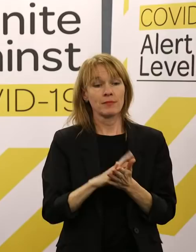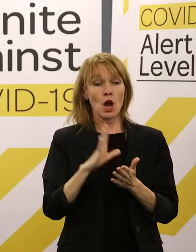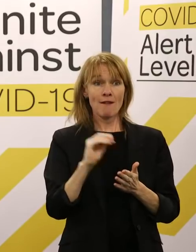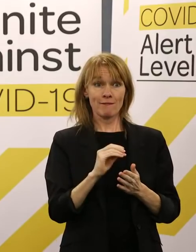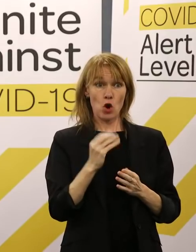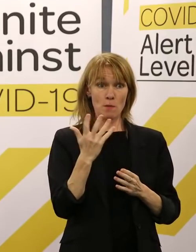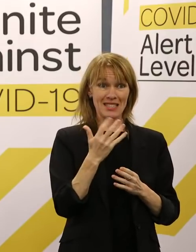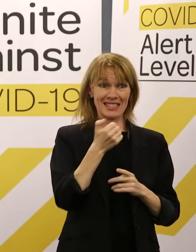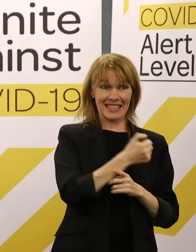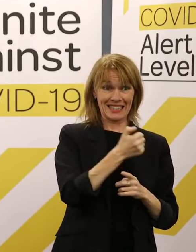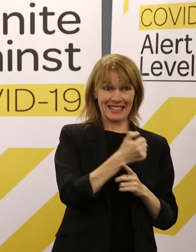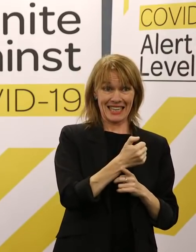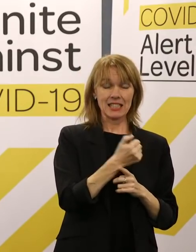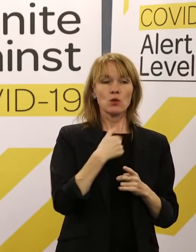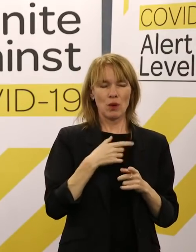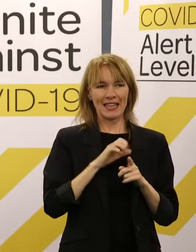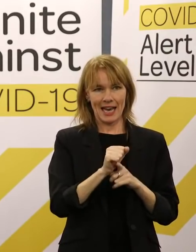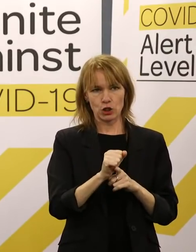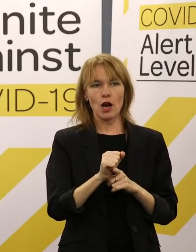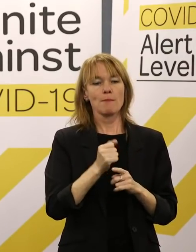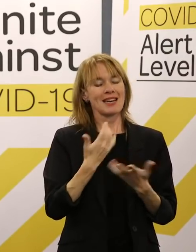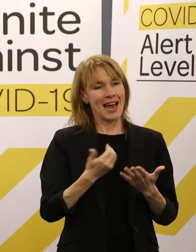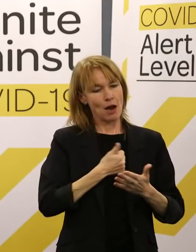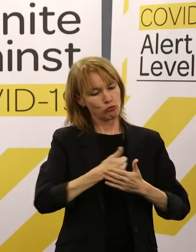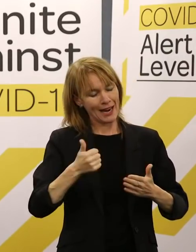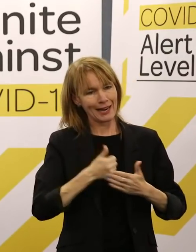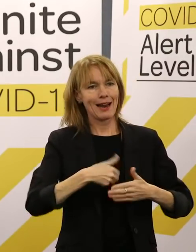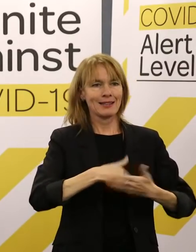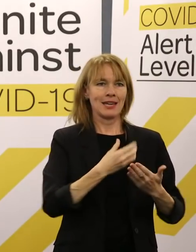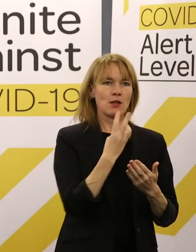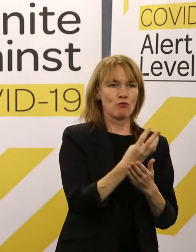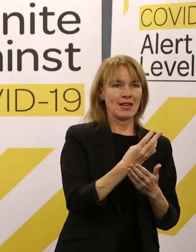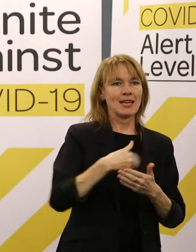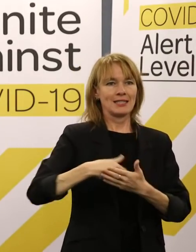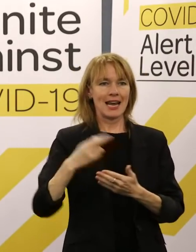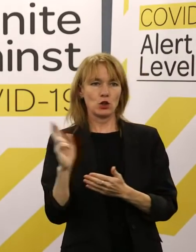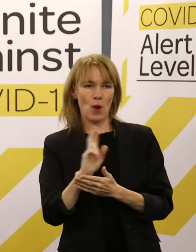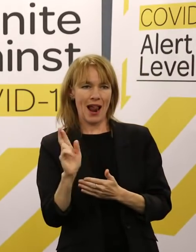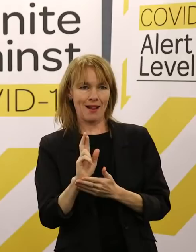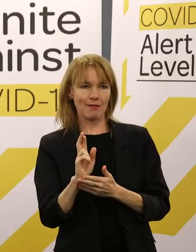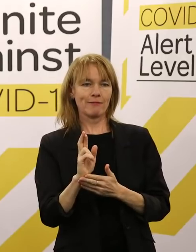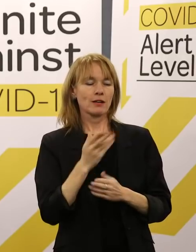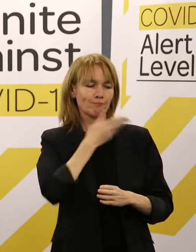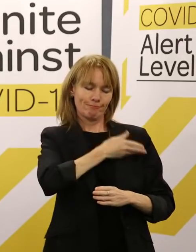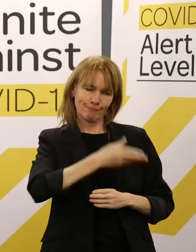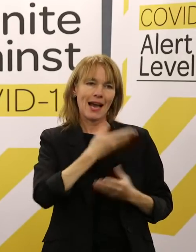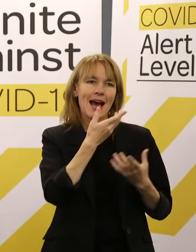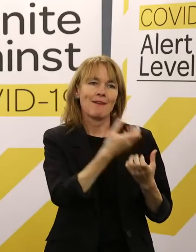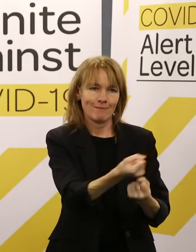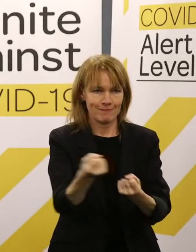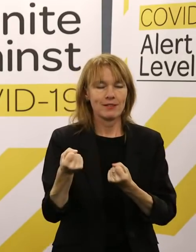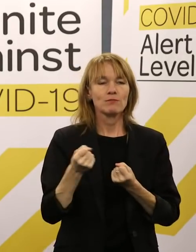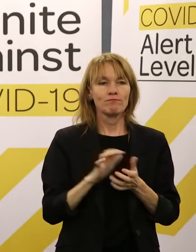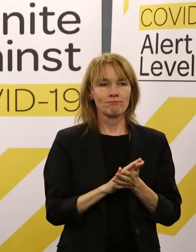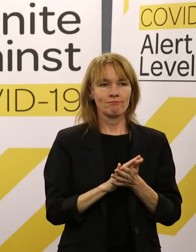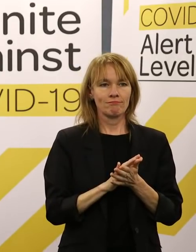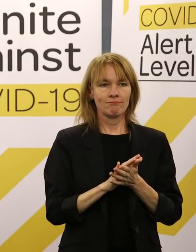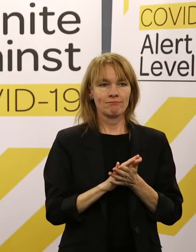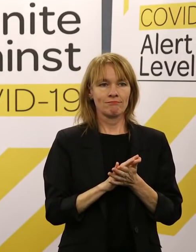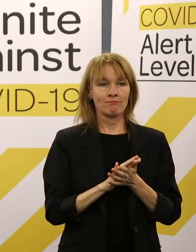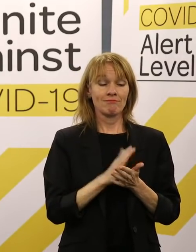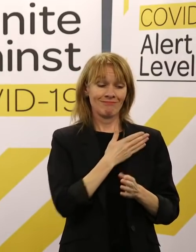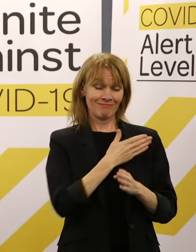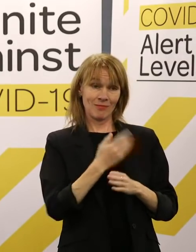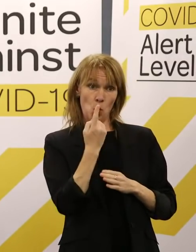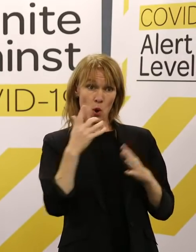caught up on both the day 3 and day 12, and people haven't been leaving managed isolation without that negative test. And I think what we're seeing now, of course, over the